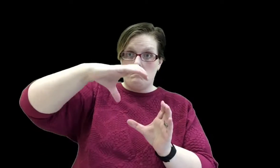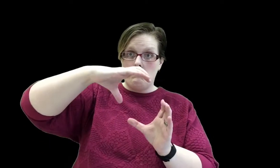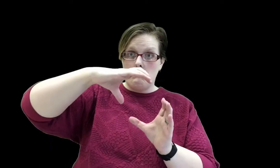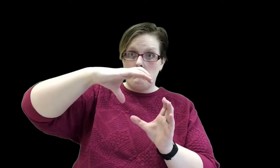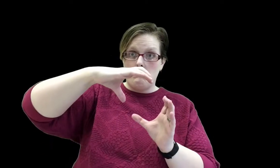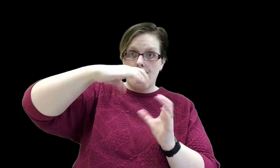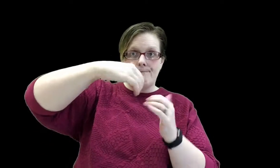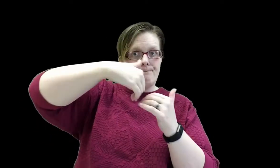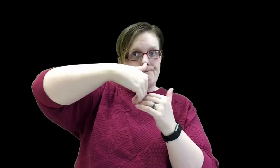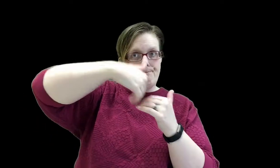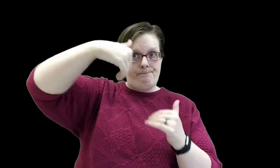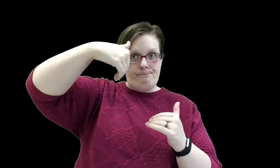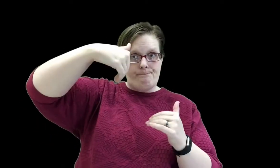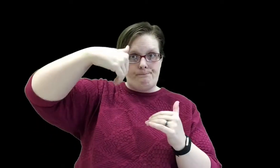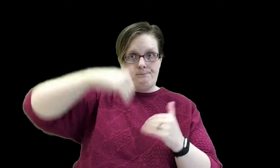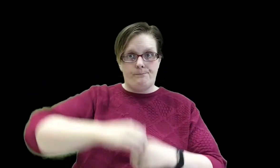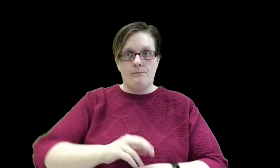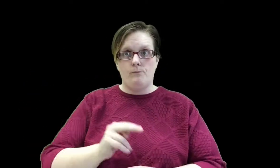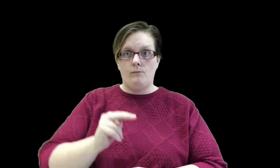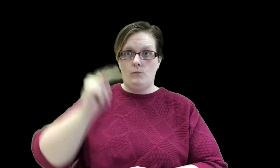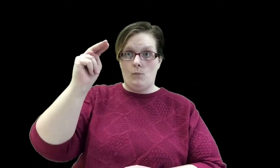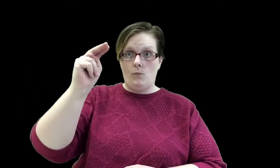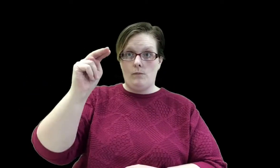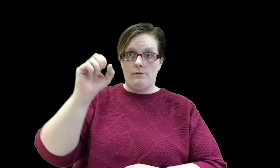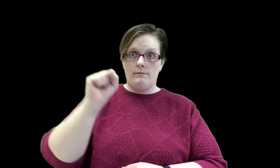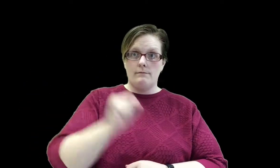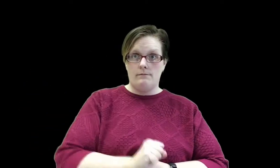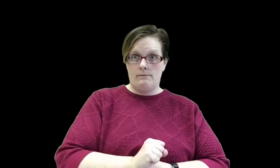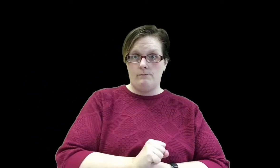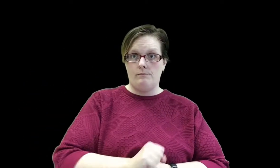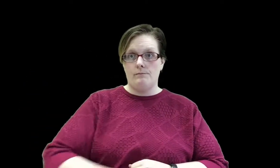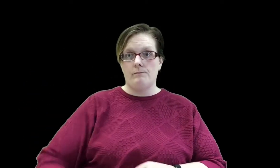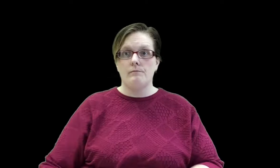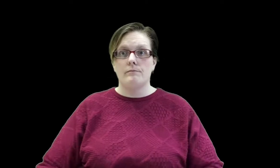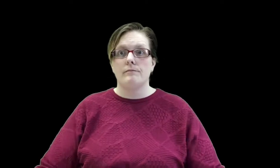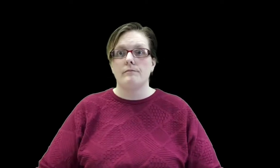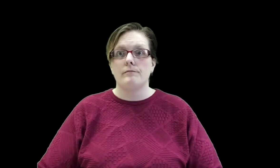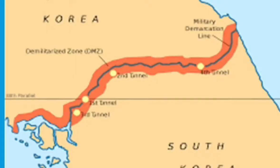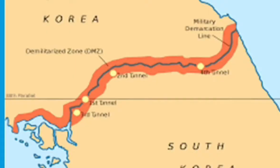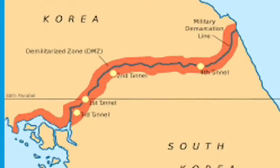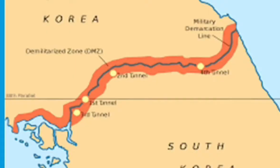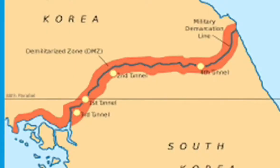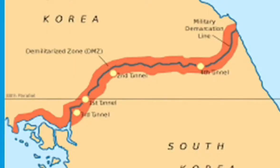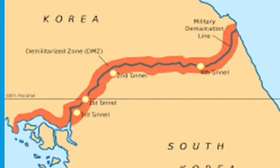Korea actually had two very separate countries, North and South.